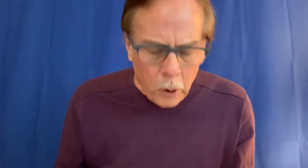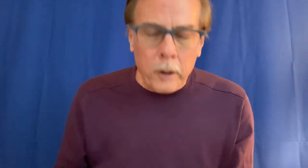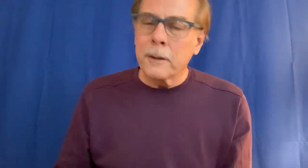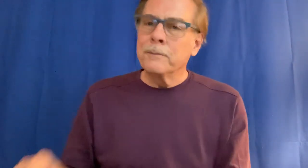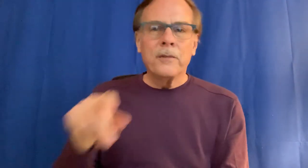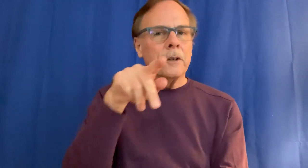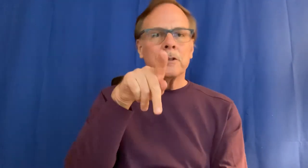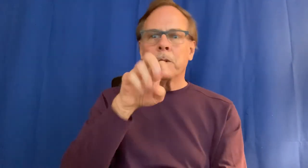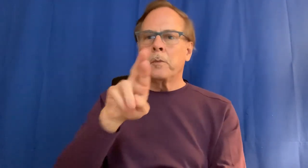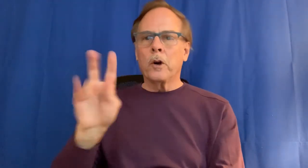Park, fingerspell park.